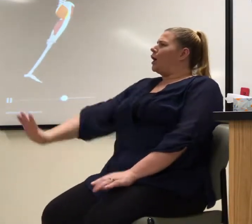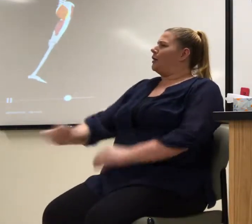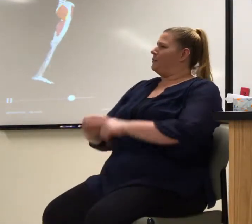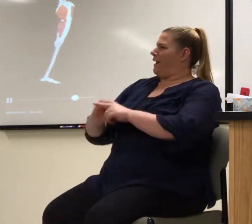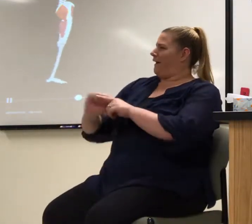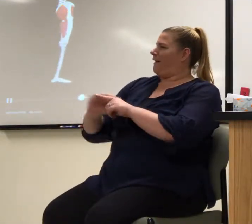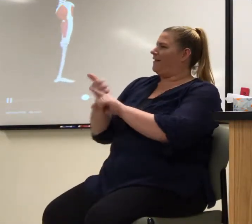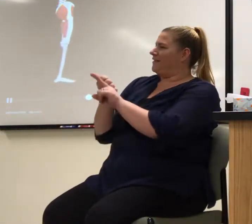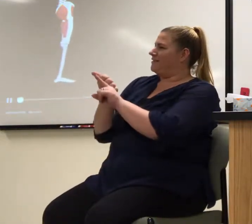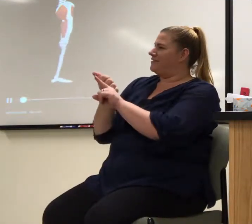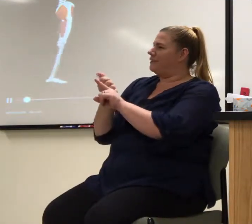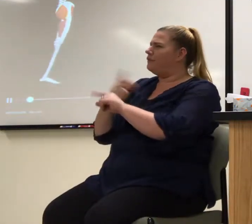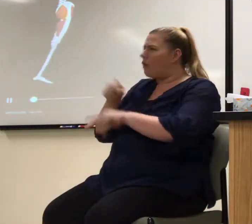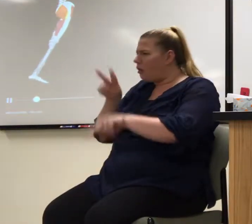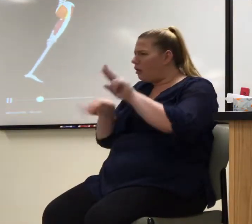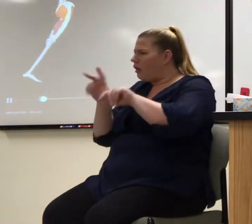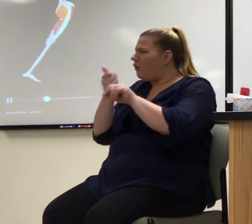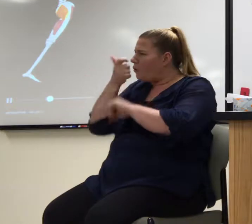kinesthetic about it.